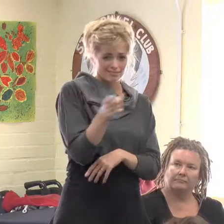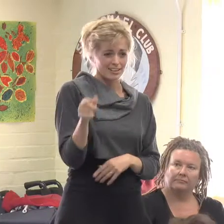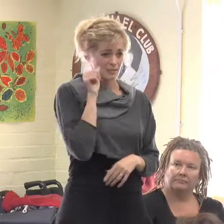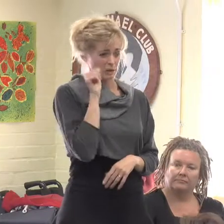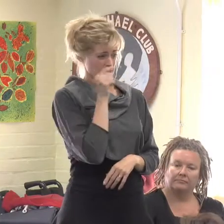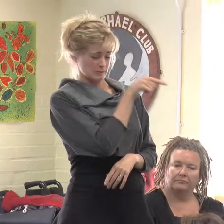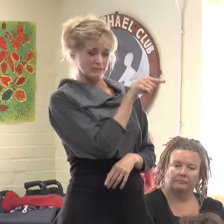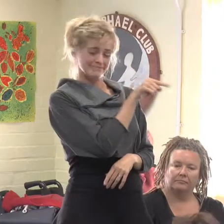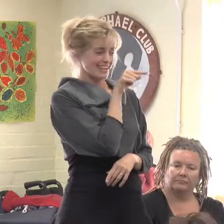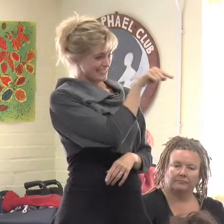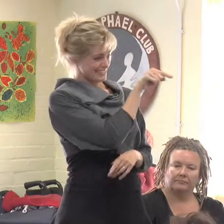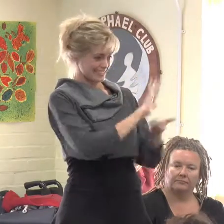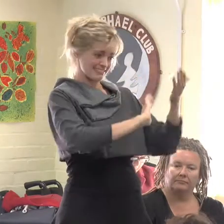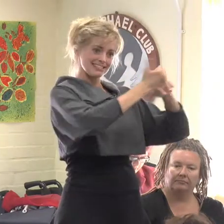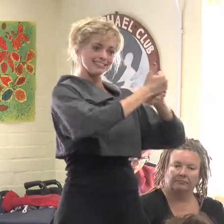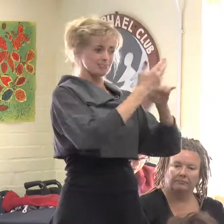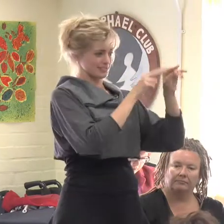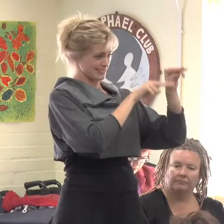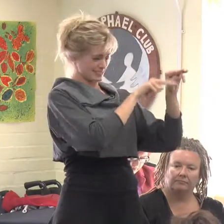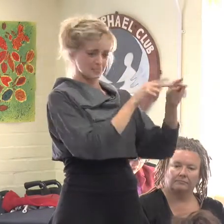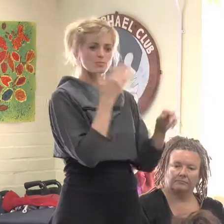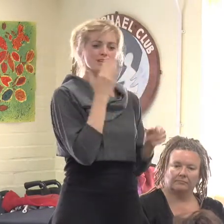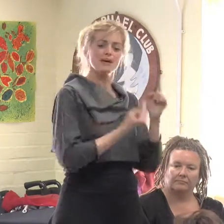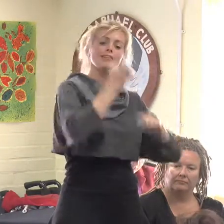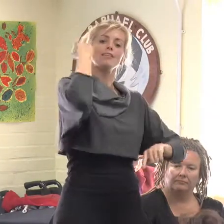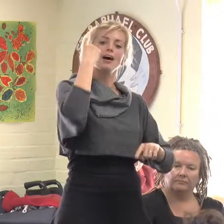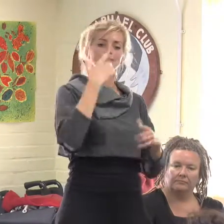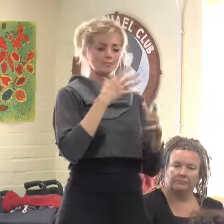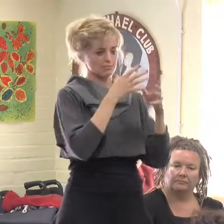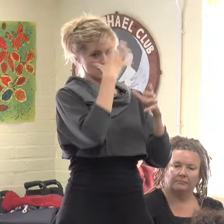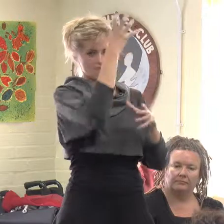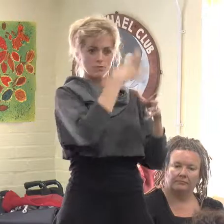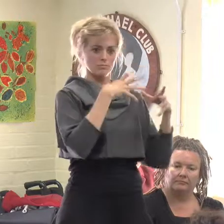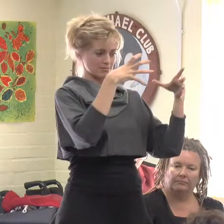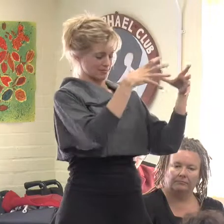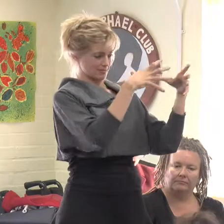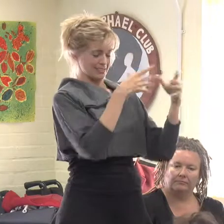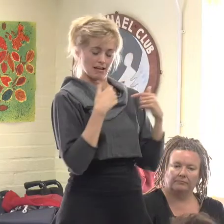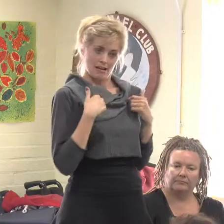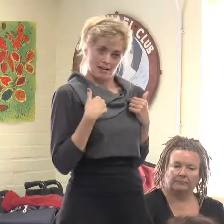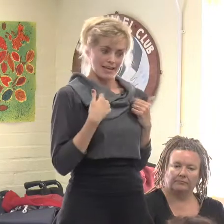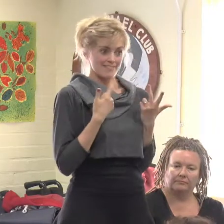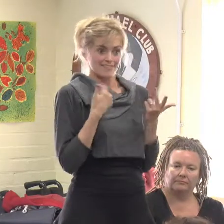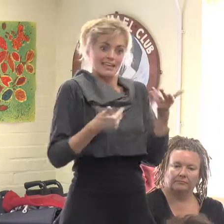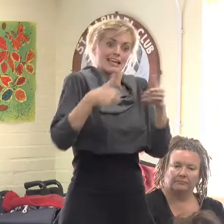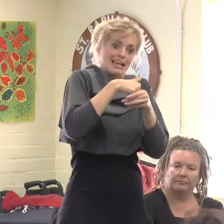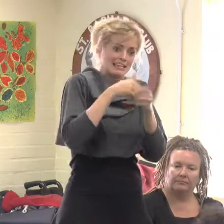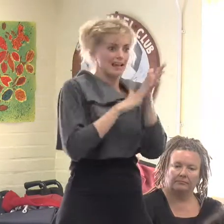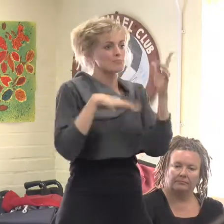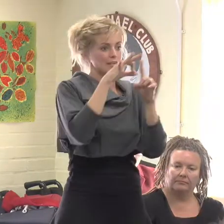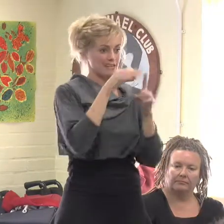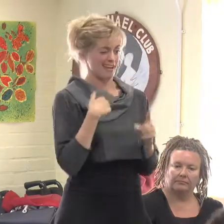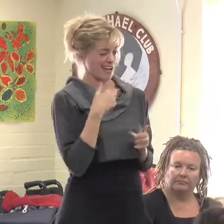of. These were initiated by the last government. Had I been an MP at the time, I hope I'd have seen the problems and voted against it, but I wasn't an MP